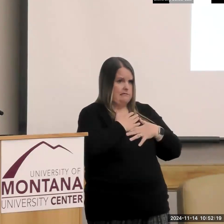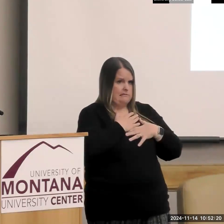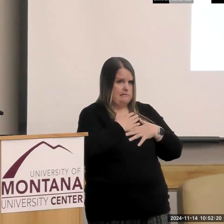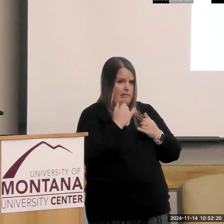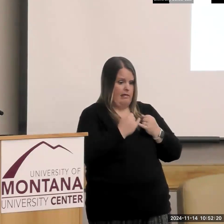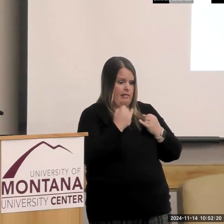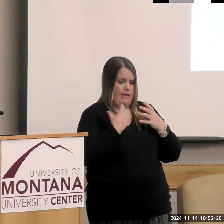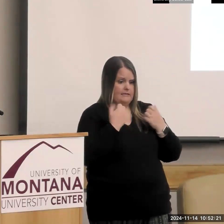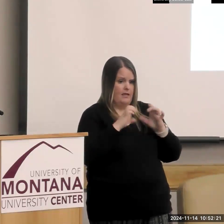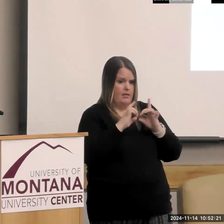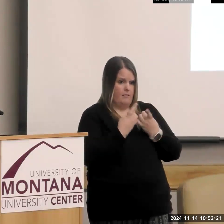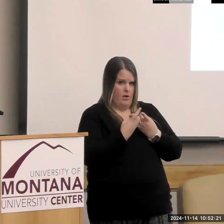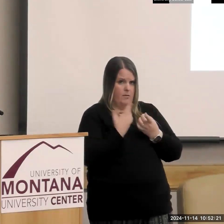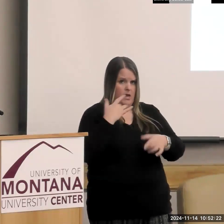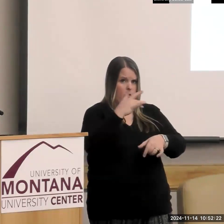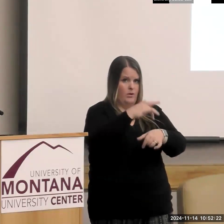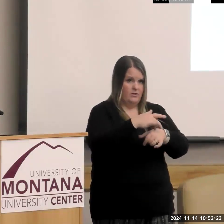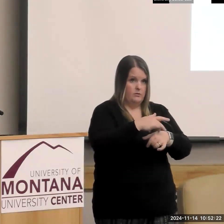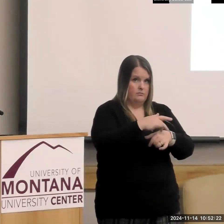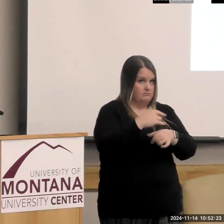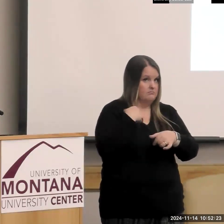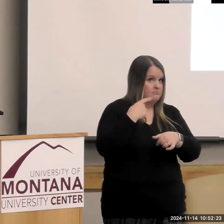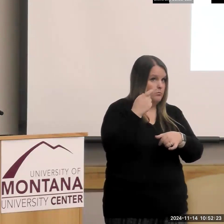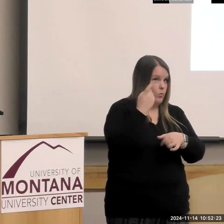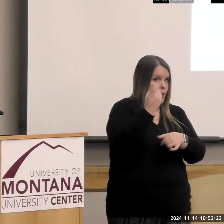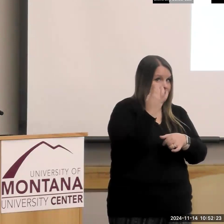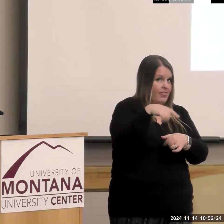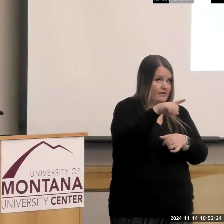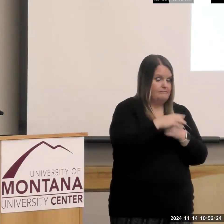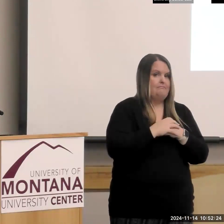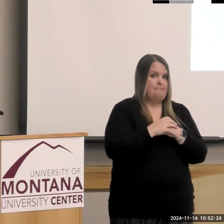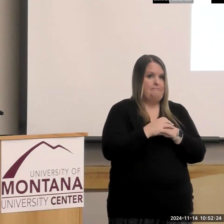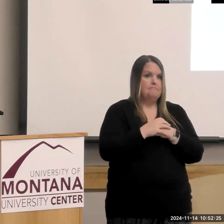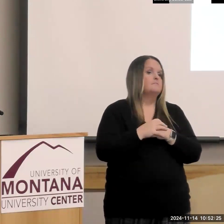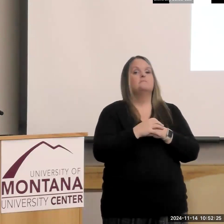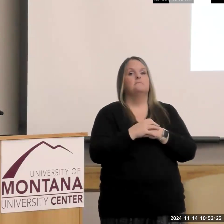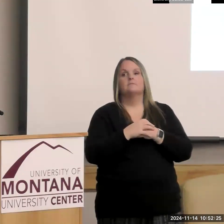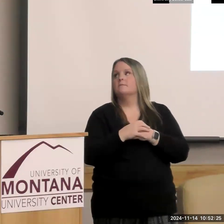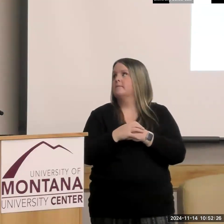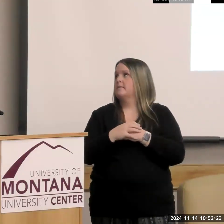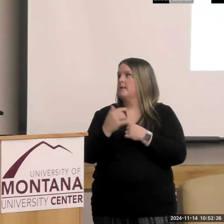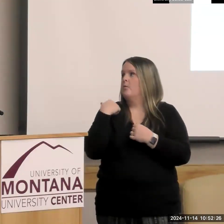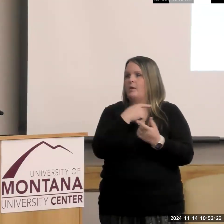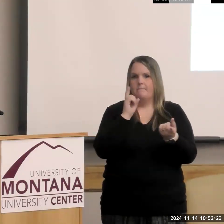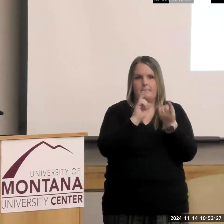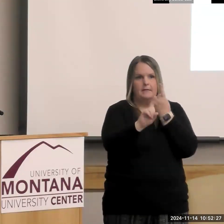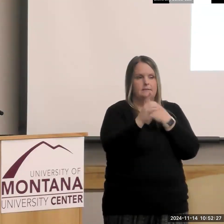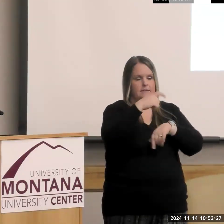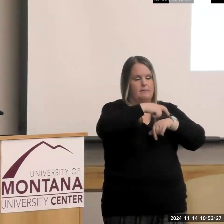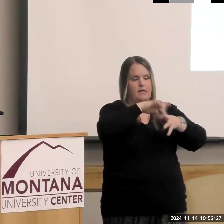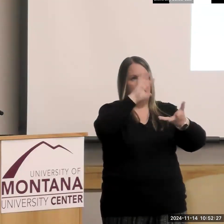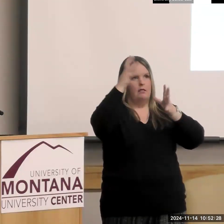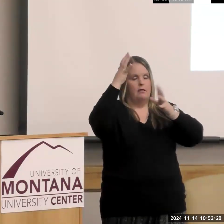health department I was at was one of these health departments, okay? Part of it was we missed the timing because we had some of this in